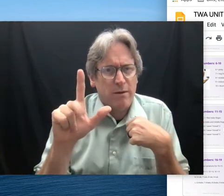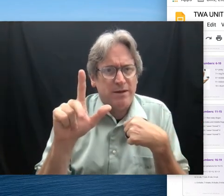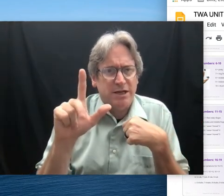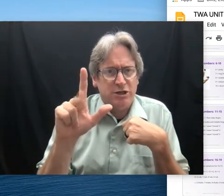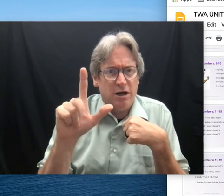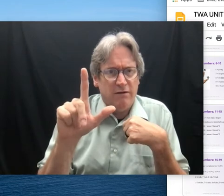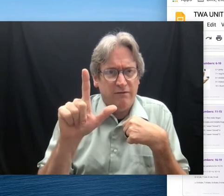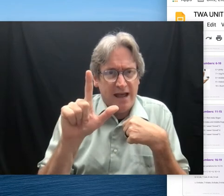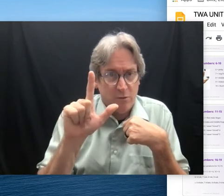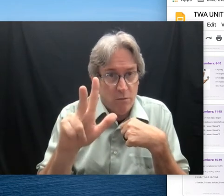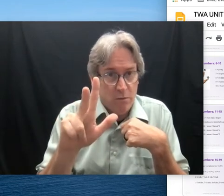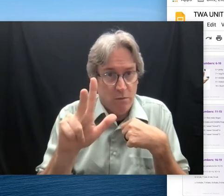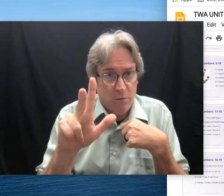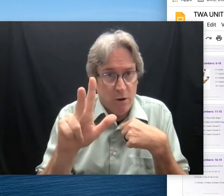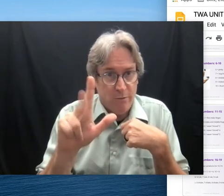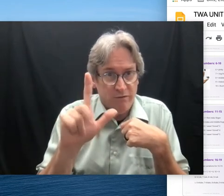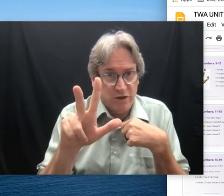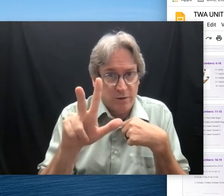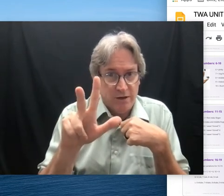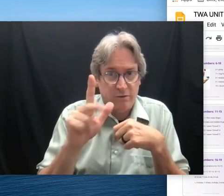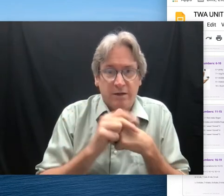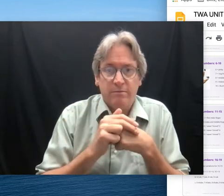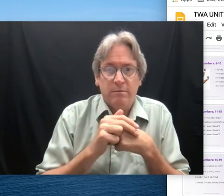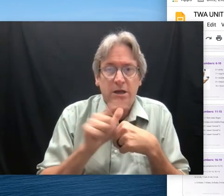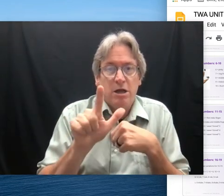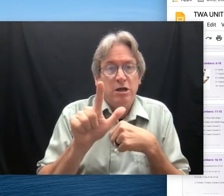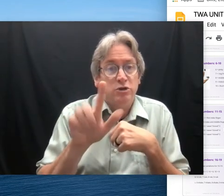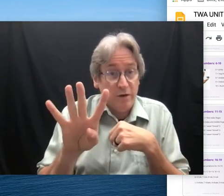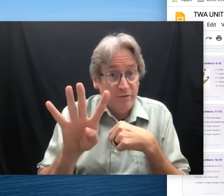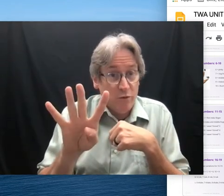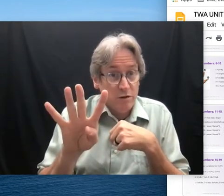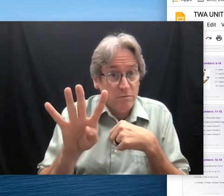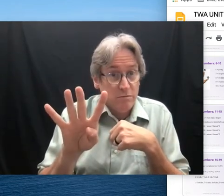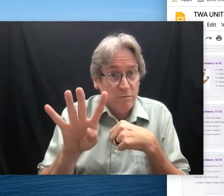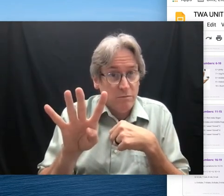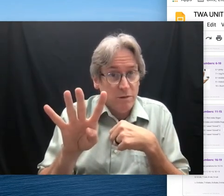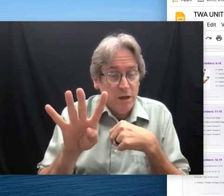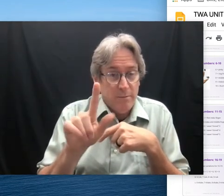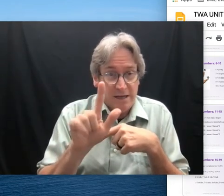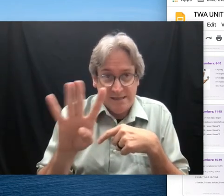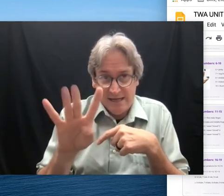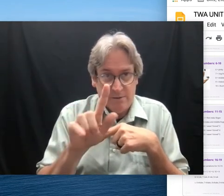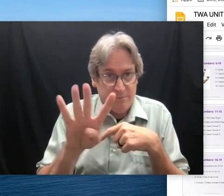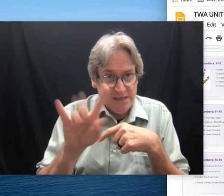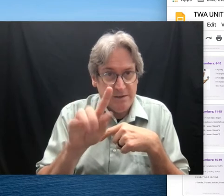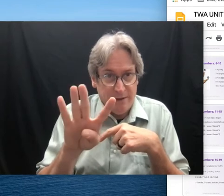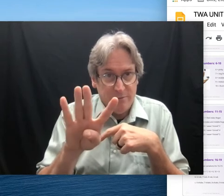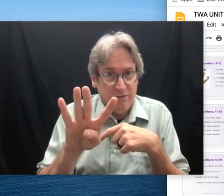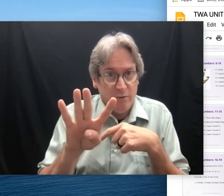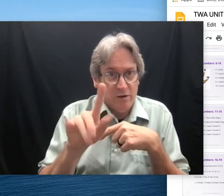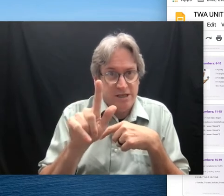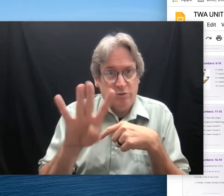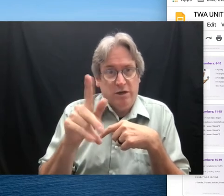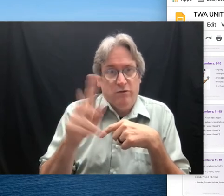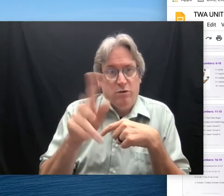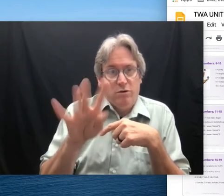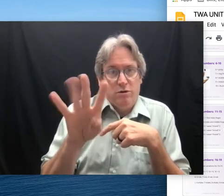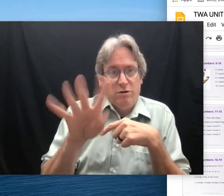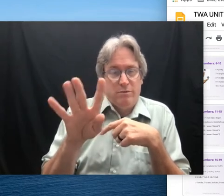quick repetition of that one movement, 23. 24. Because this is a big movement, we don't